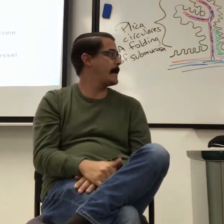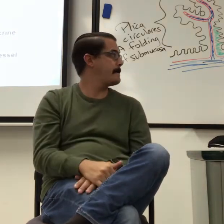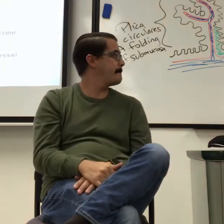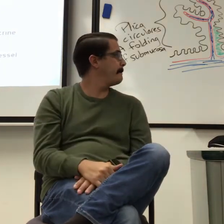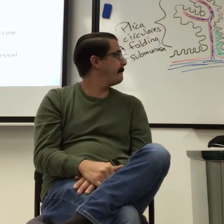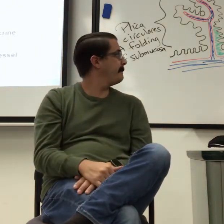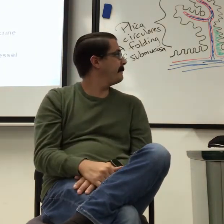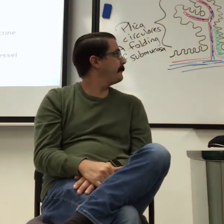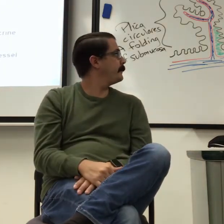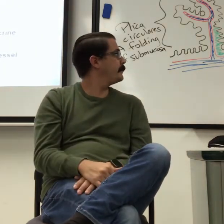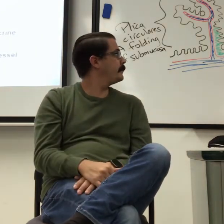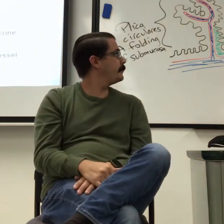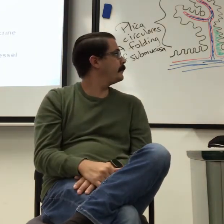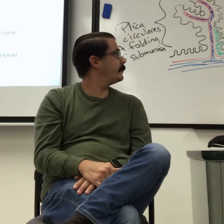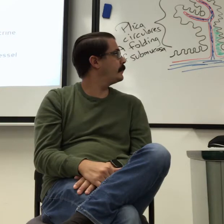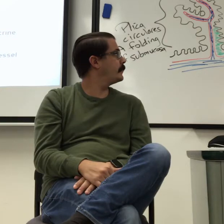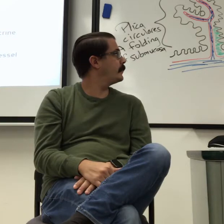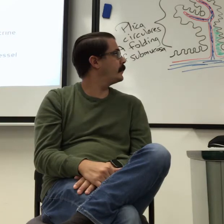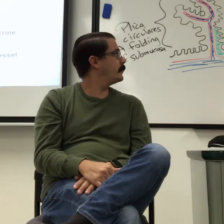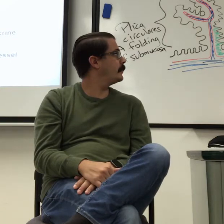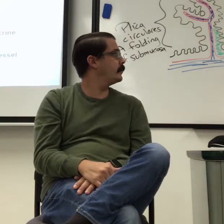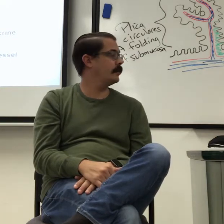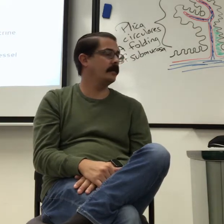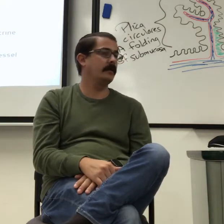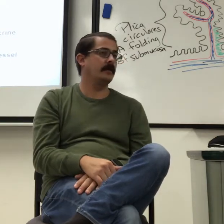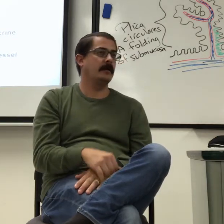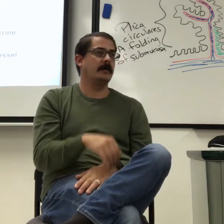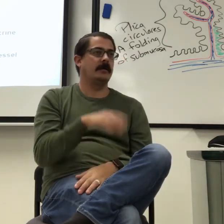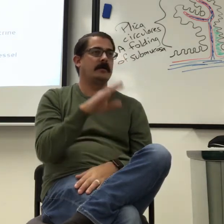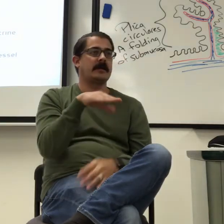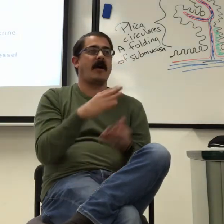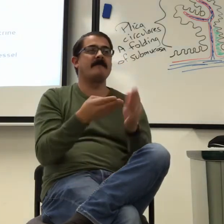So I'll squeeze this in on the side. I'm writing folding of the plasma membrane.